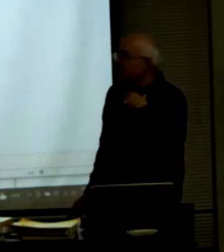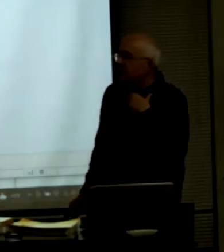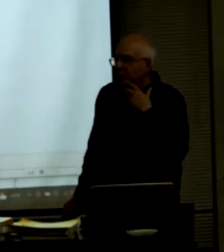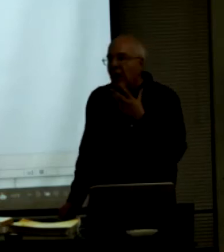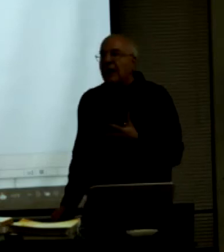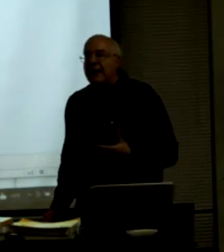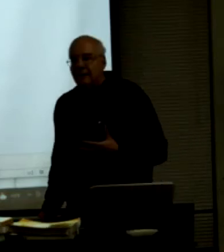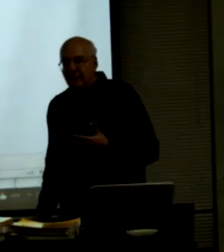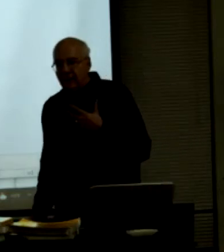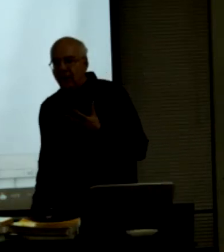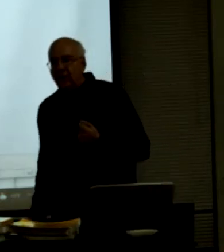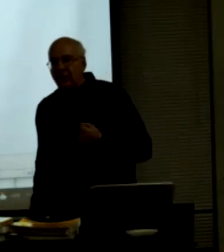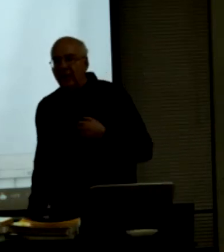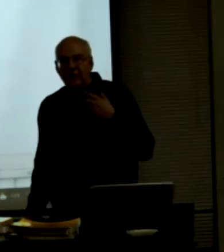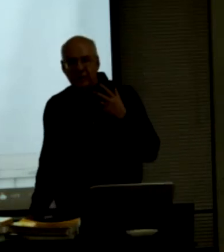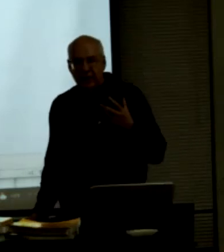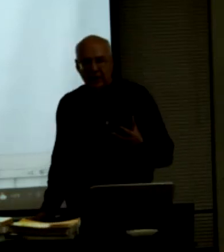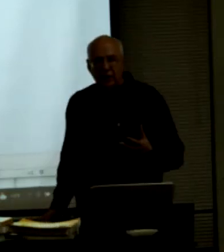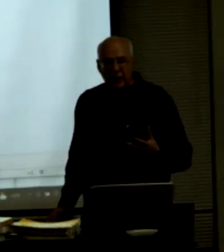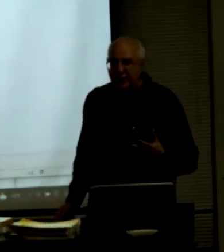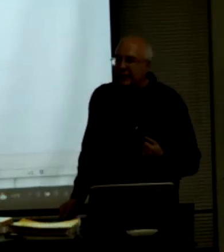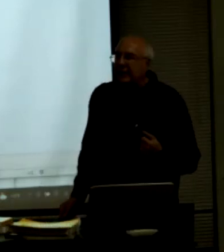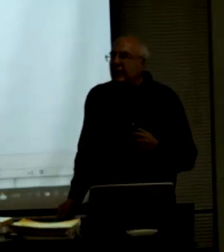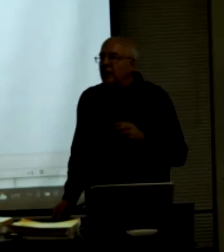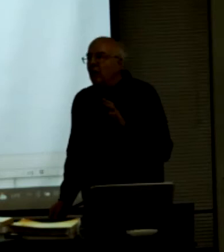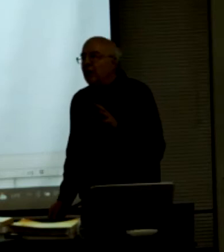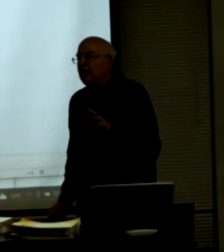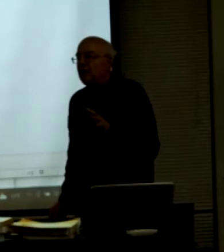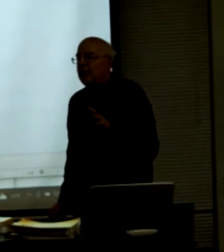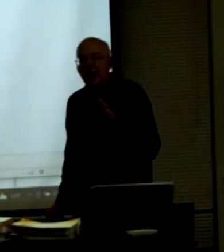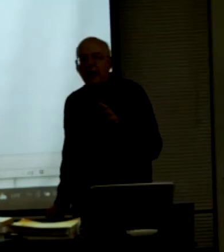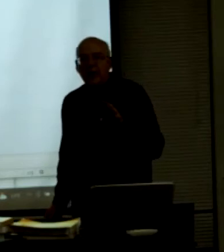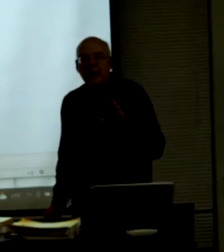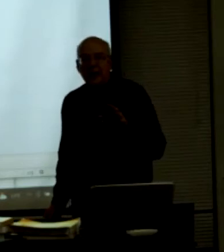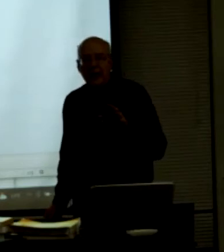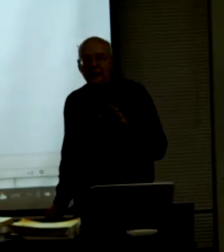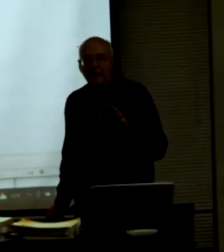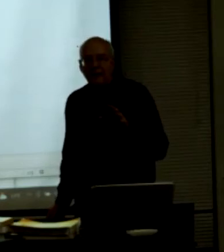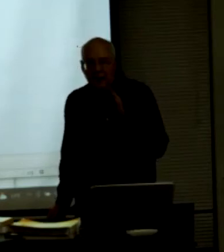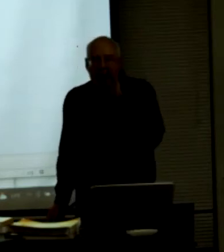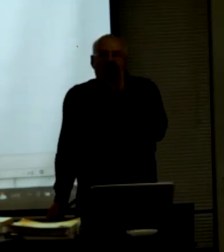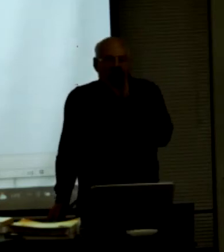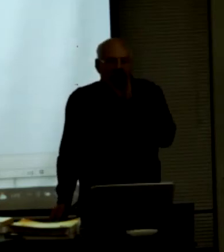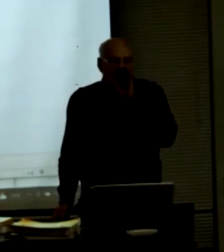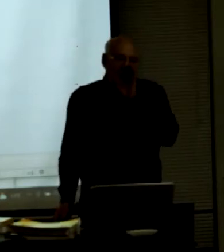So talking in a normal voice is good. You don't want to do the Saturday Night Live, hey, it's